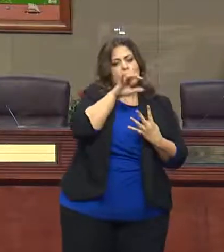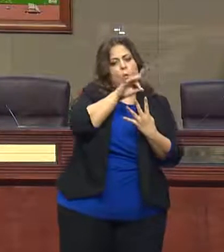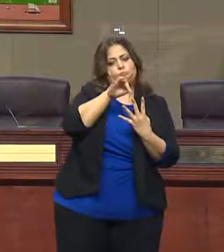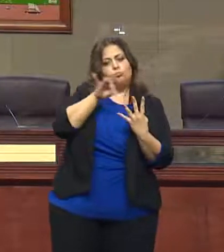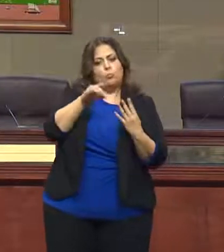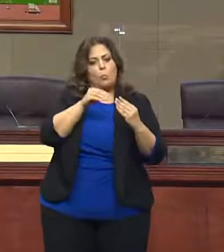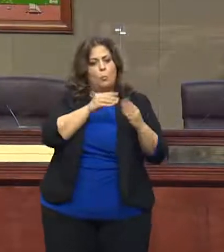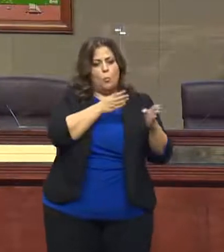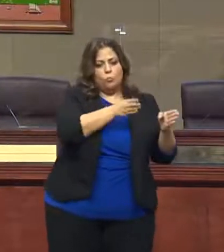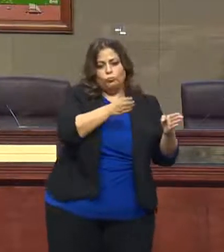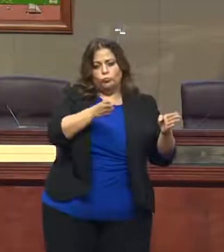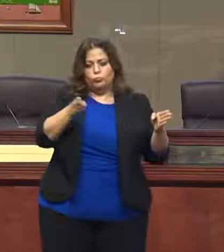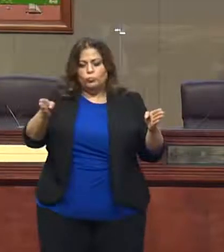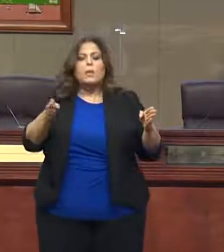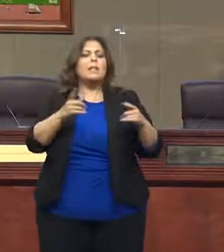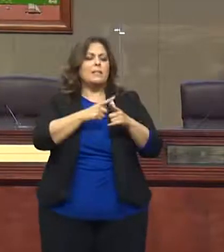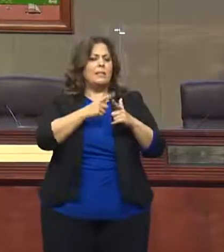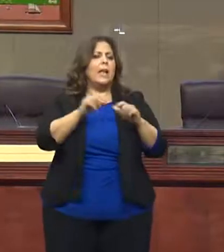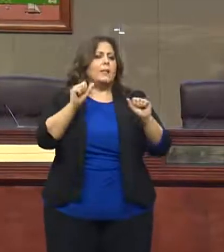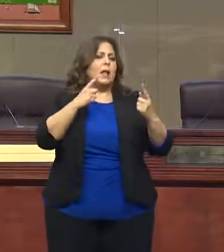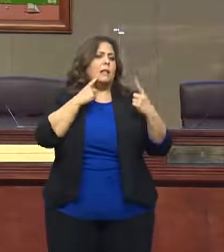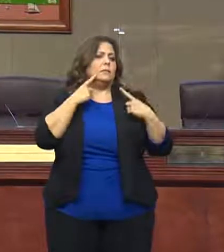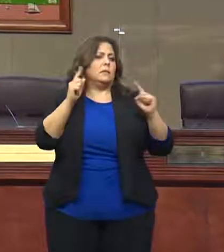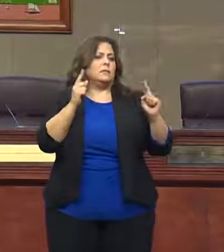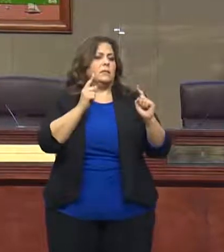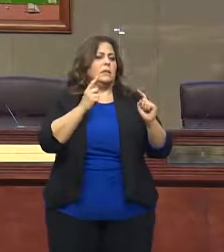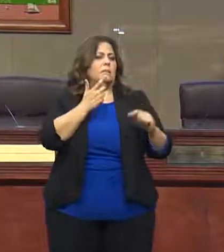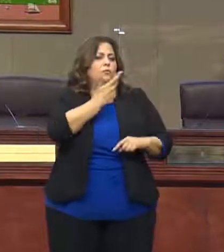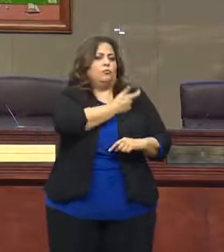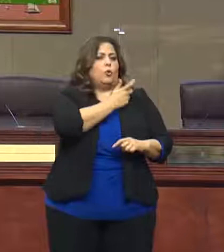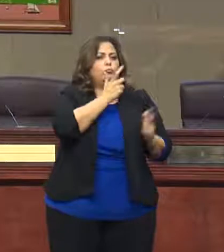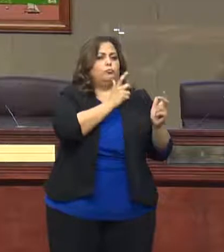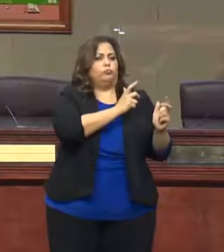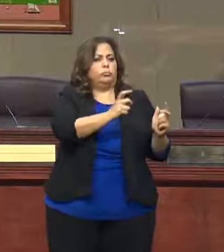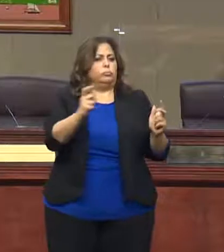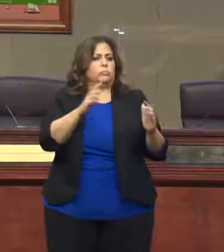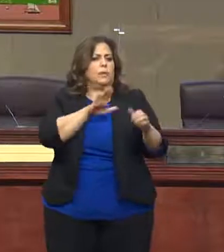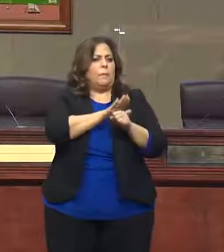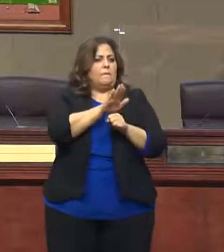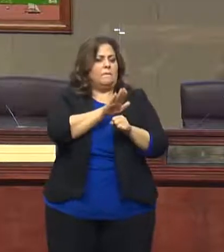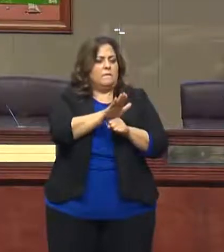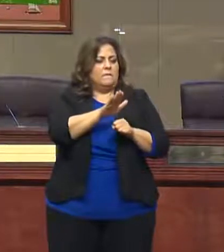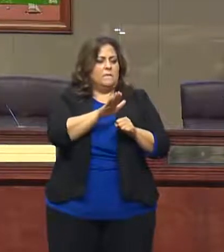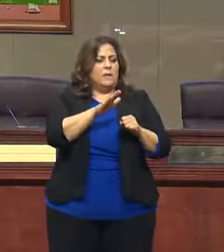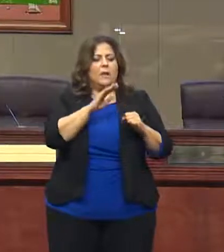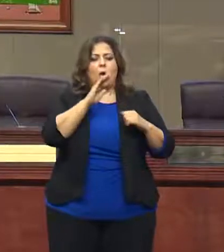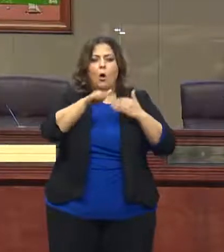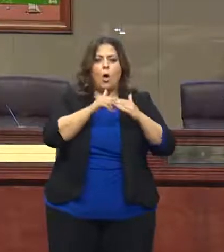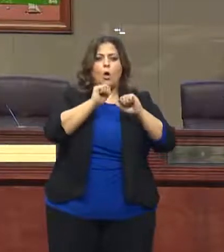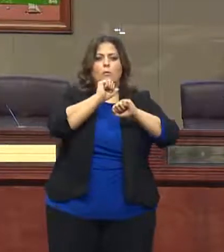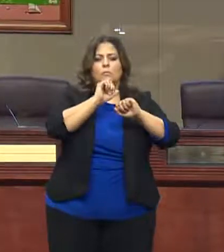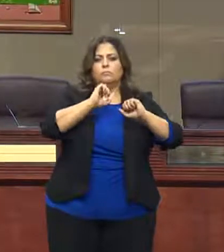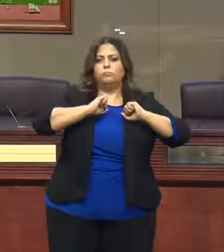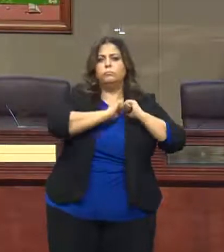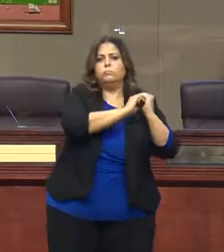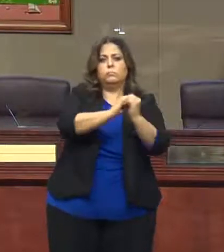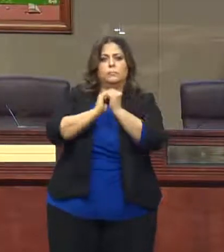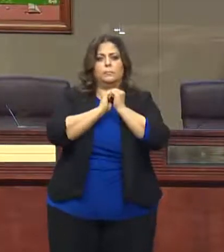the doses that is necessary here in Florida and within our community if we all work together.